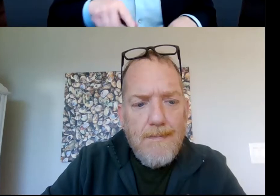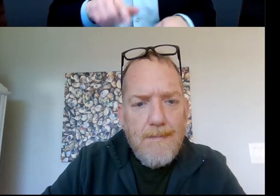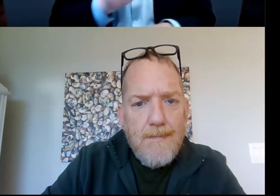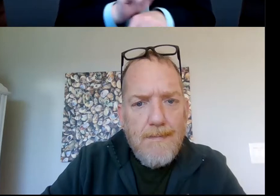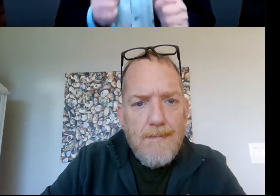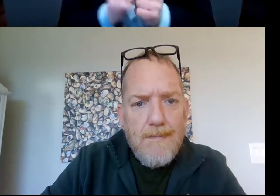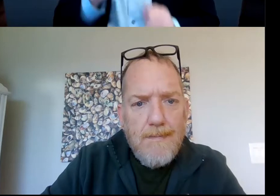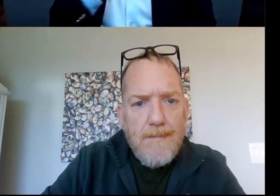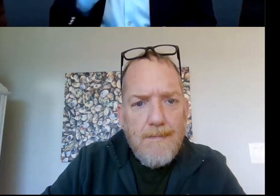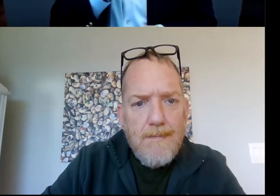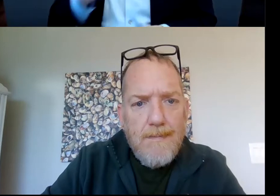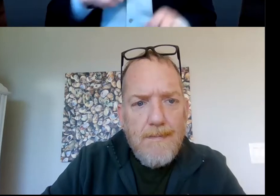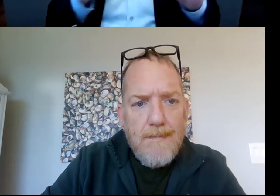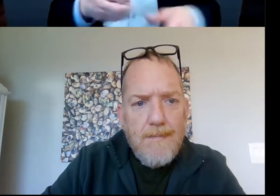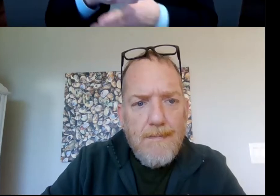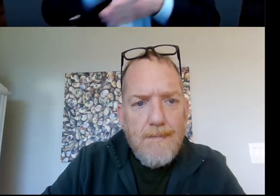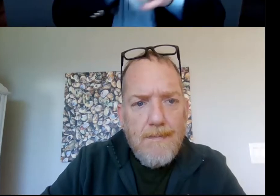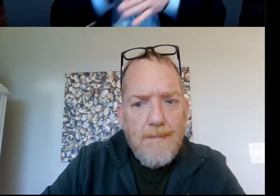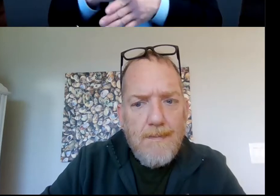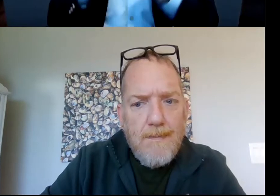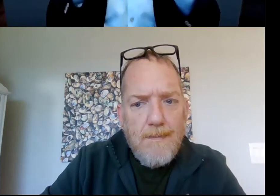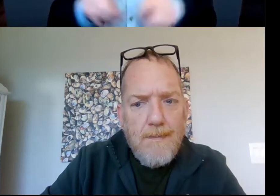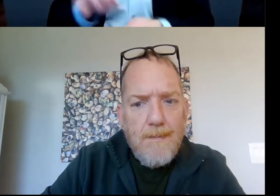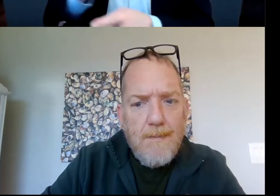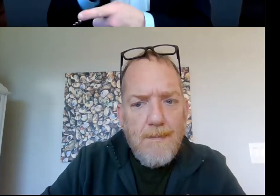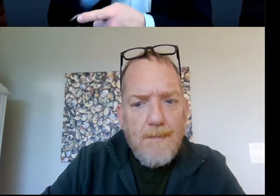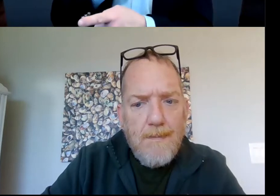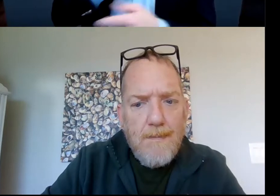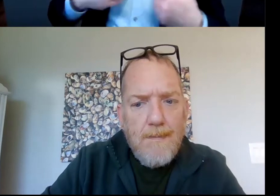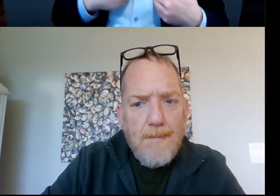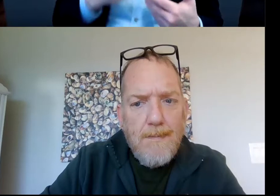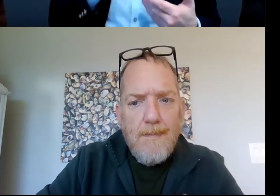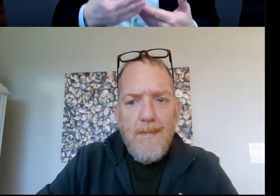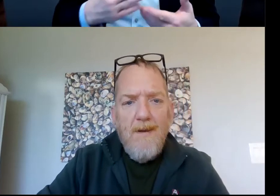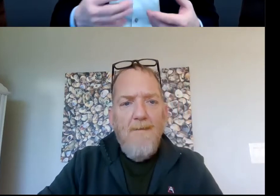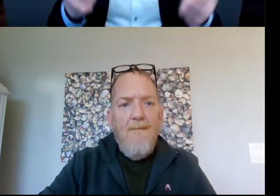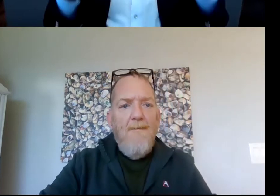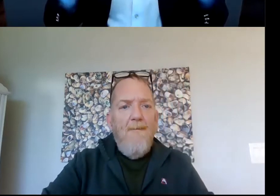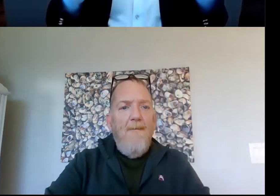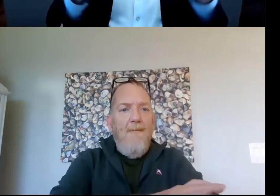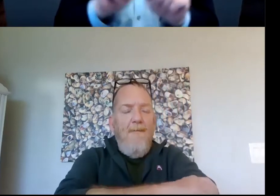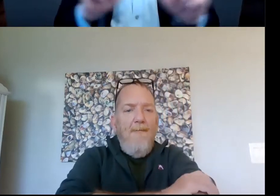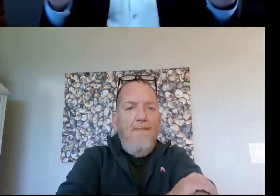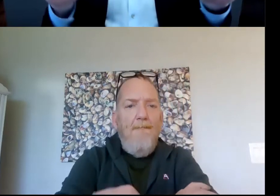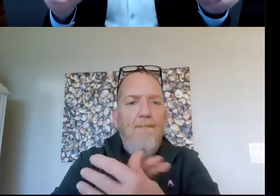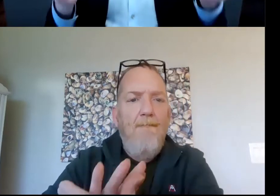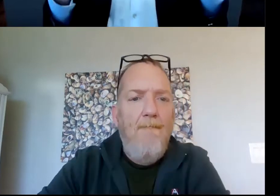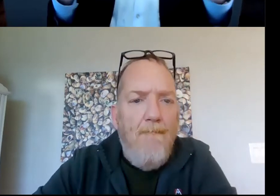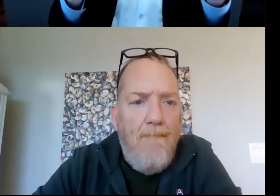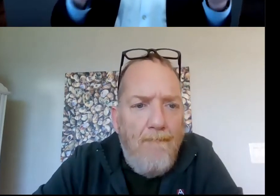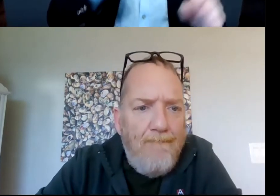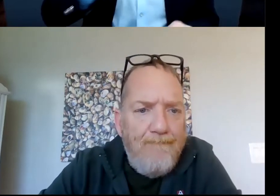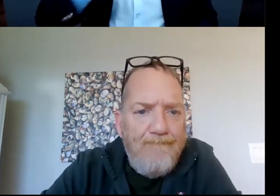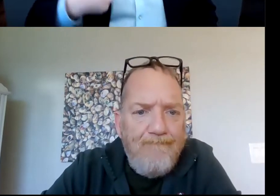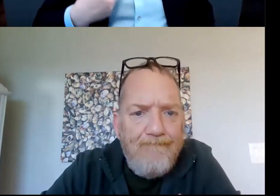think we can all share that information and, like Ernest said, have a signing blog and ways to